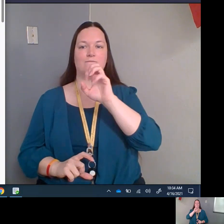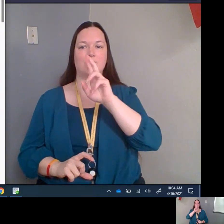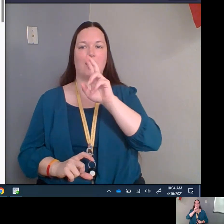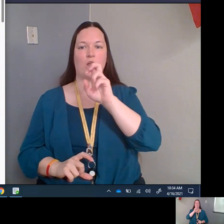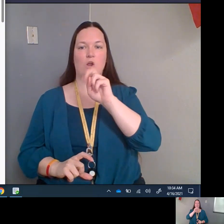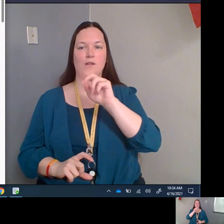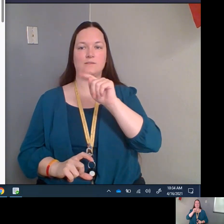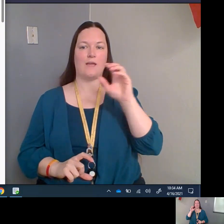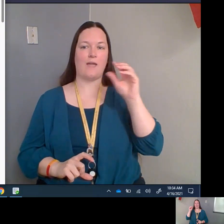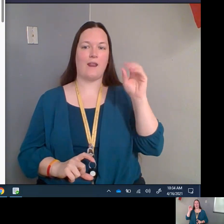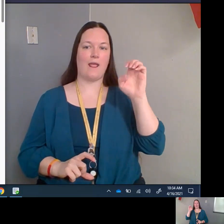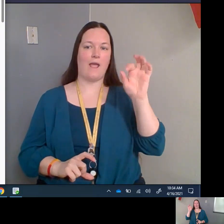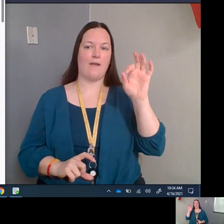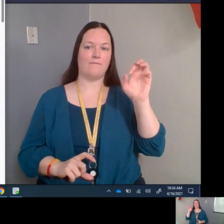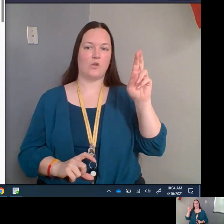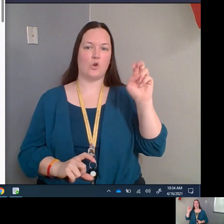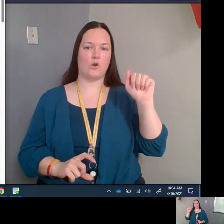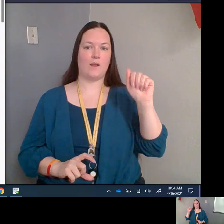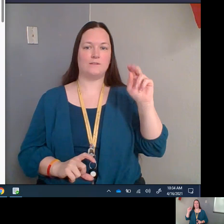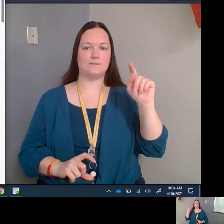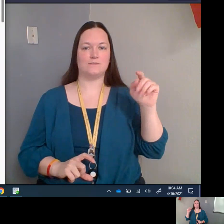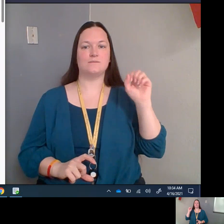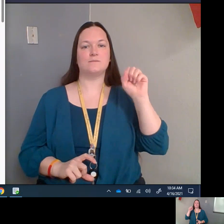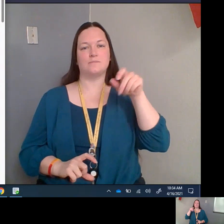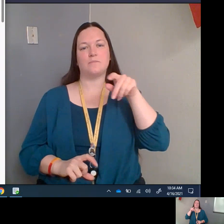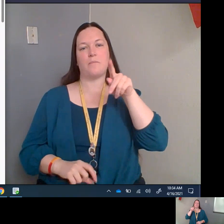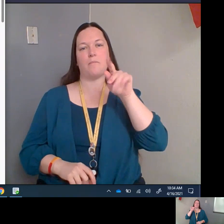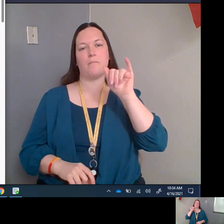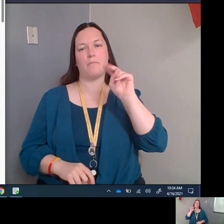spinal nerves, which merge to form the peripheral nerves.